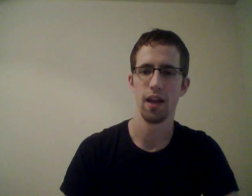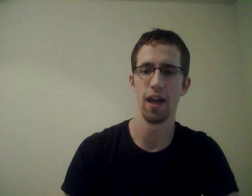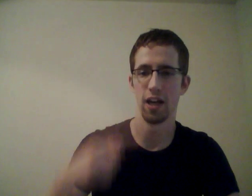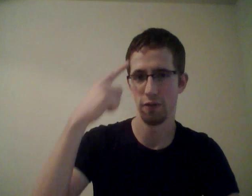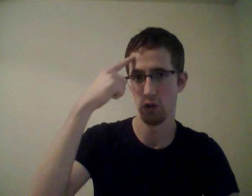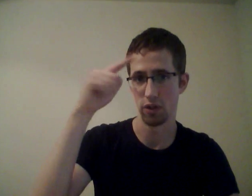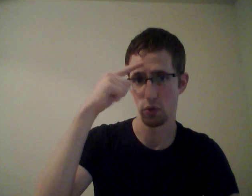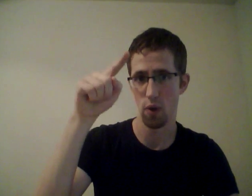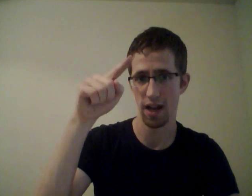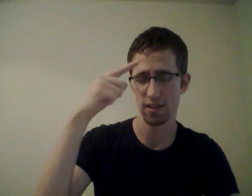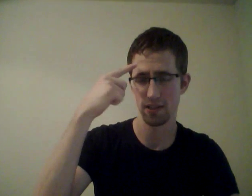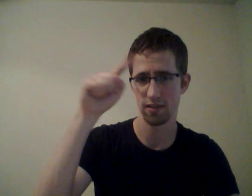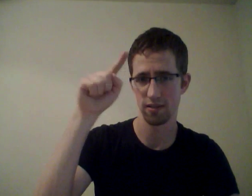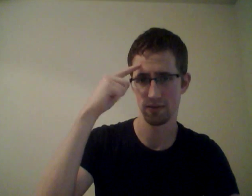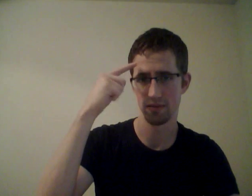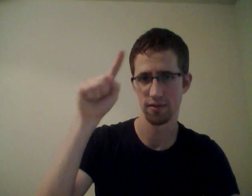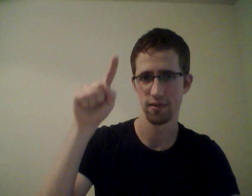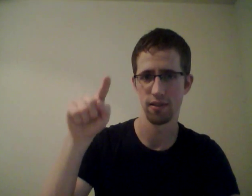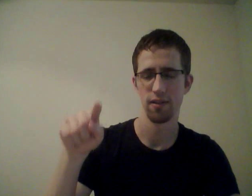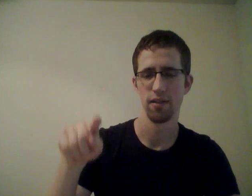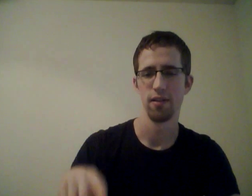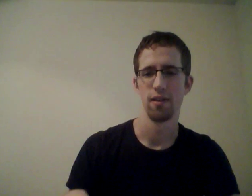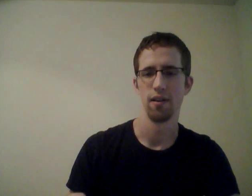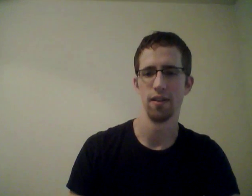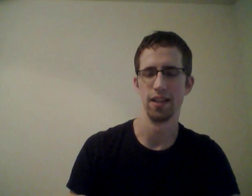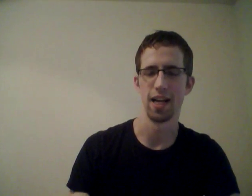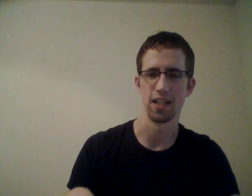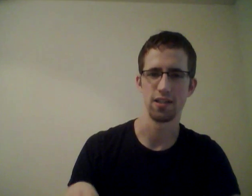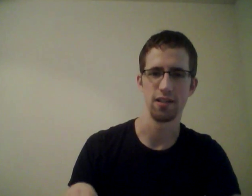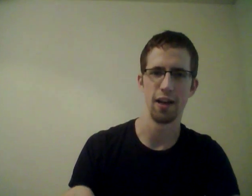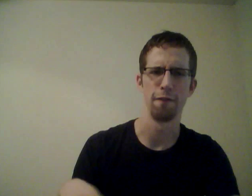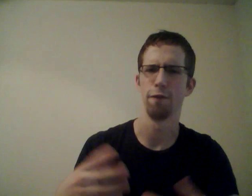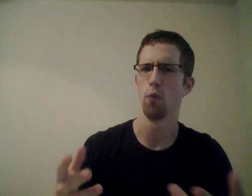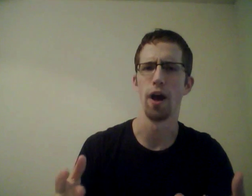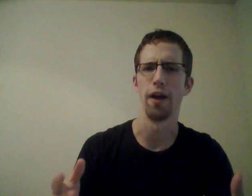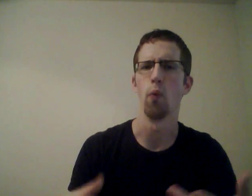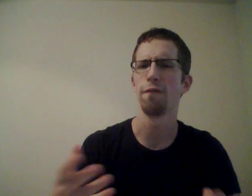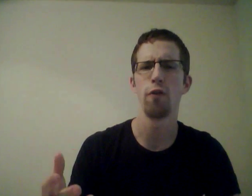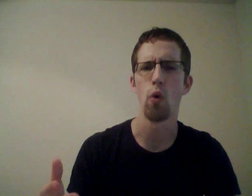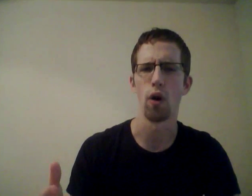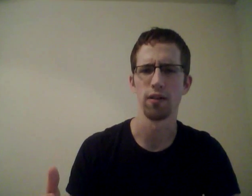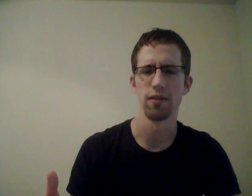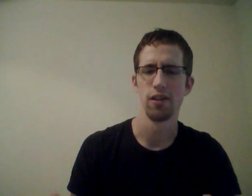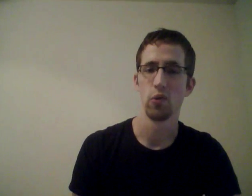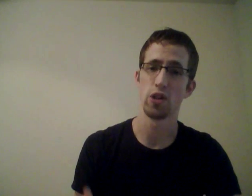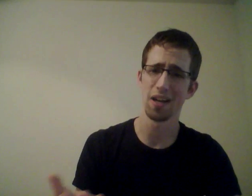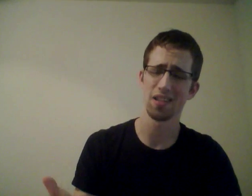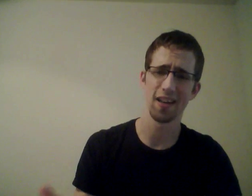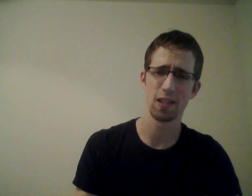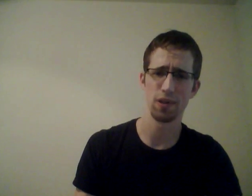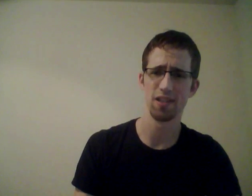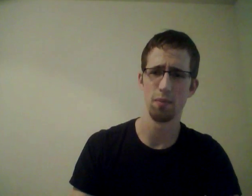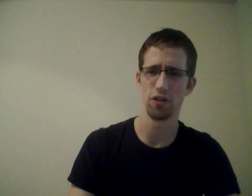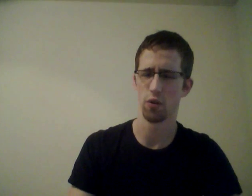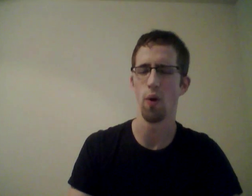And if you do it twice, then that's like, for what? What for? Which you might say is pretty similar to